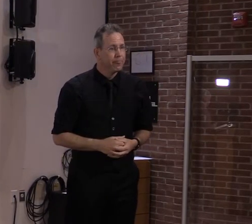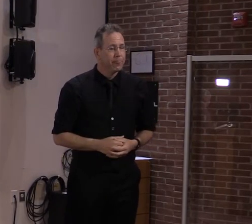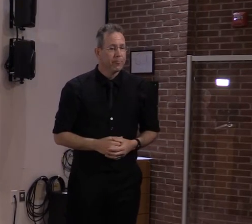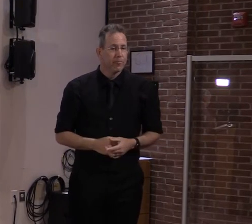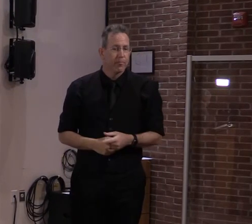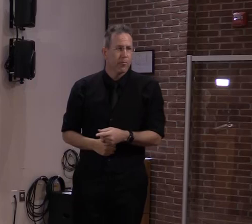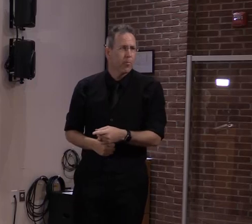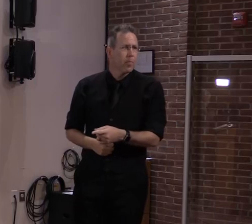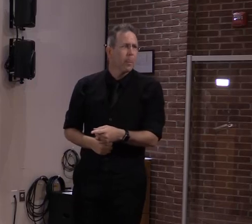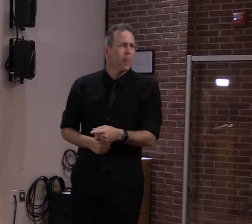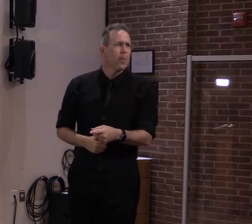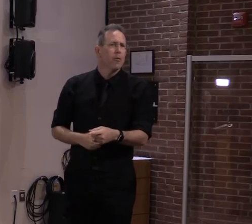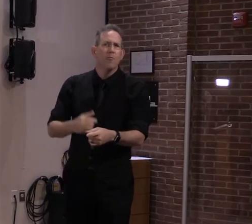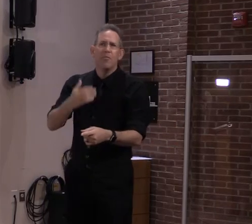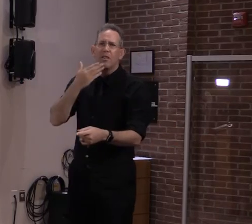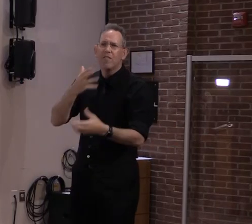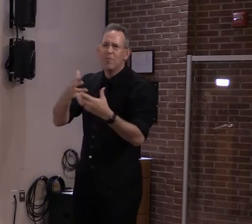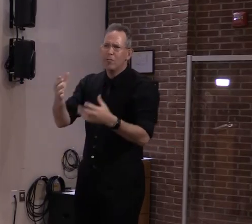Okay, thank you very much.